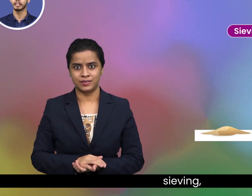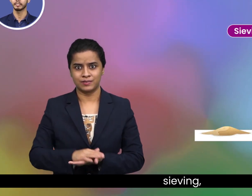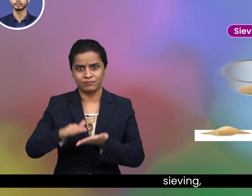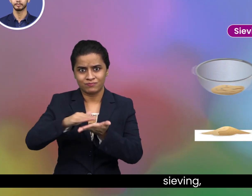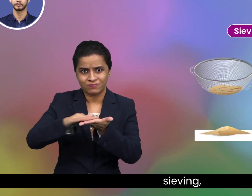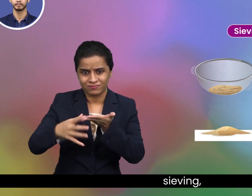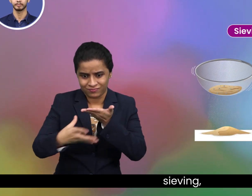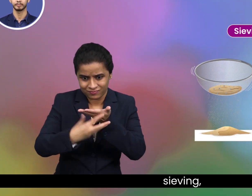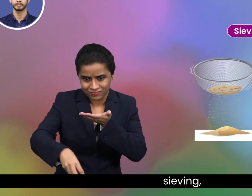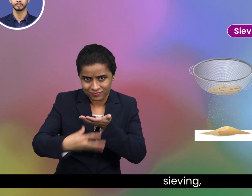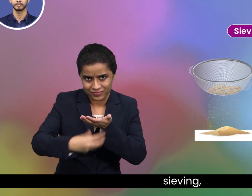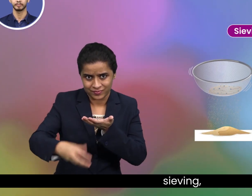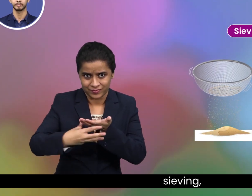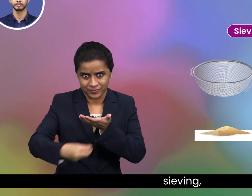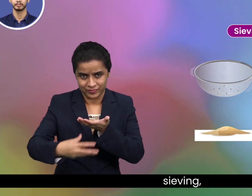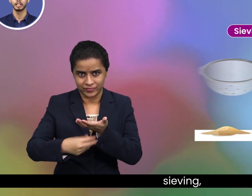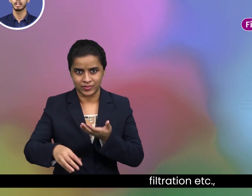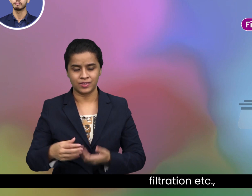sieving,